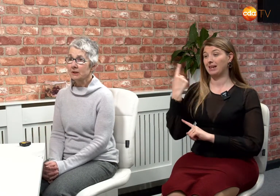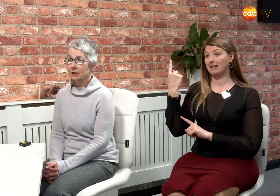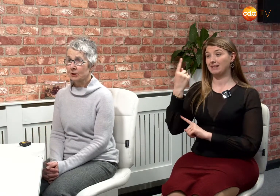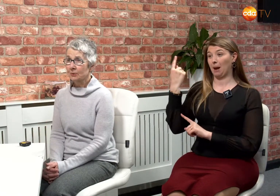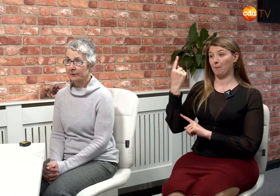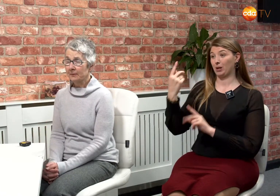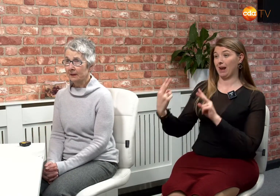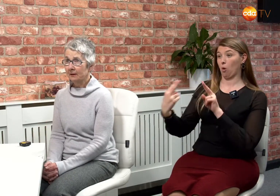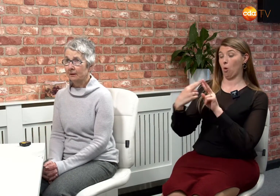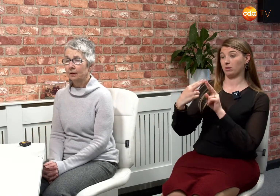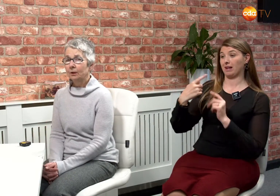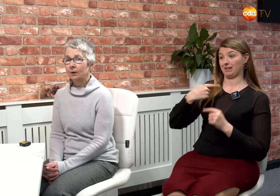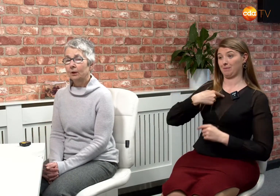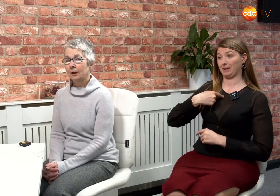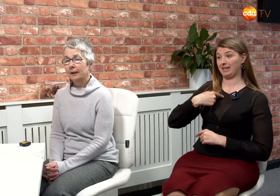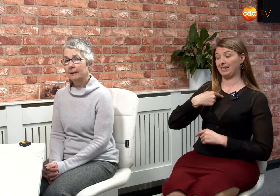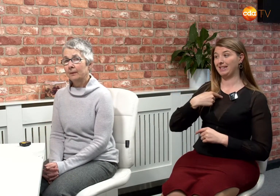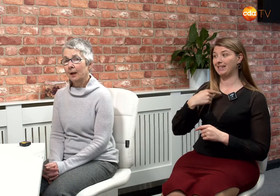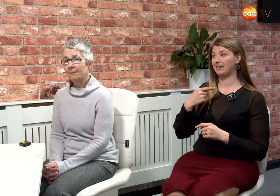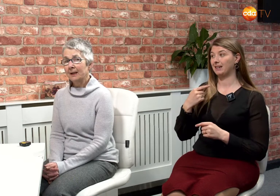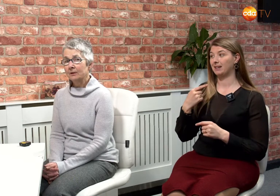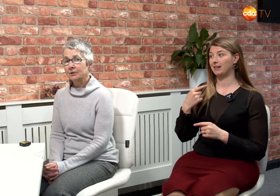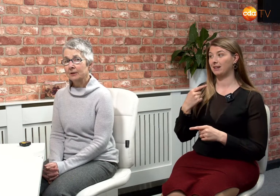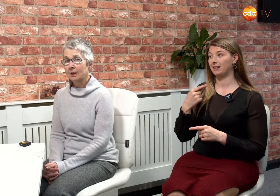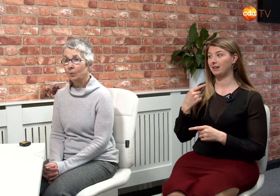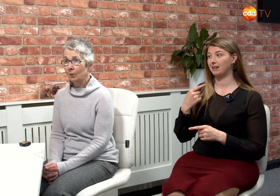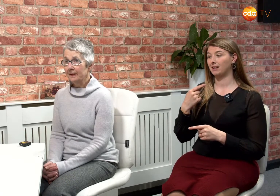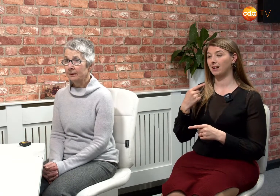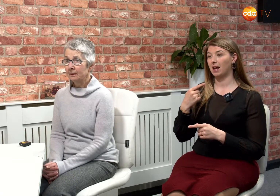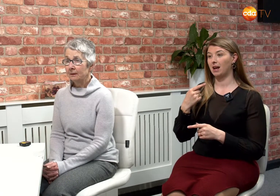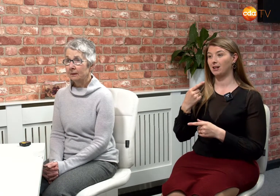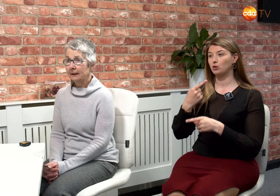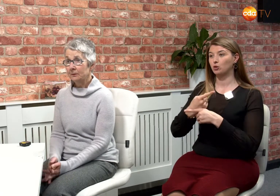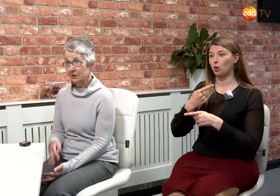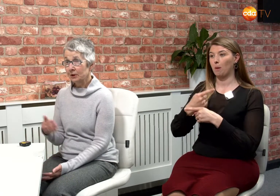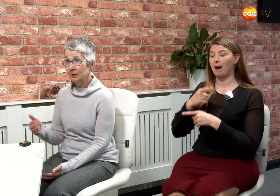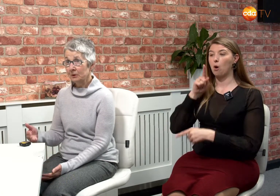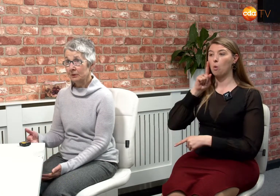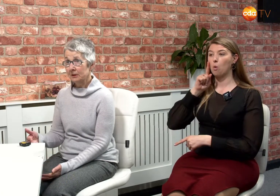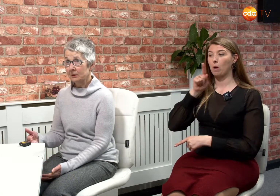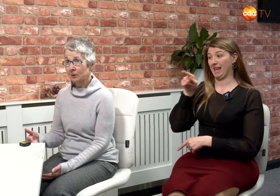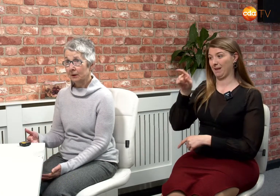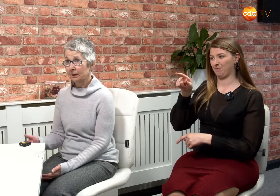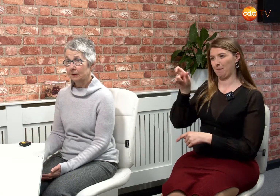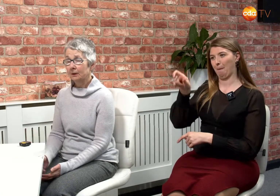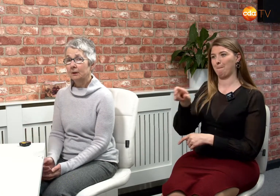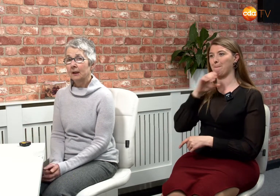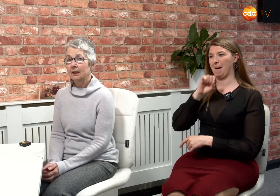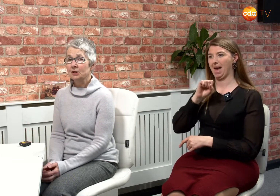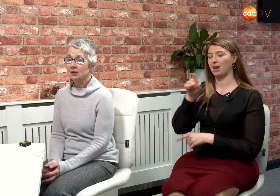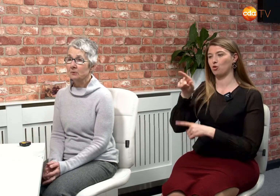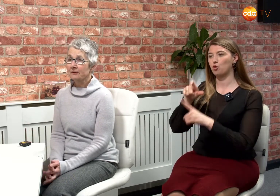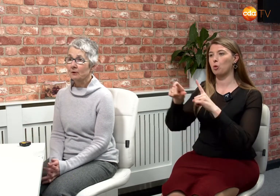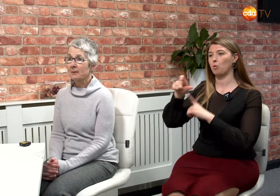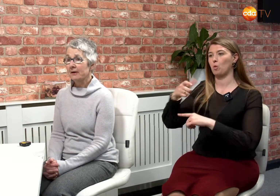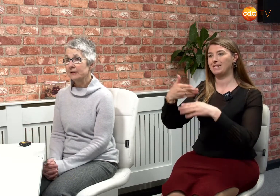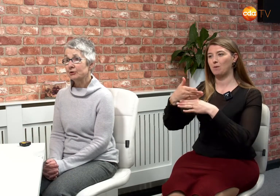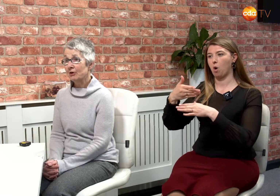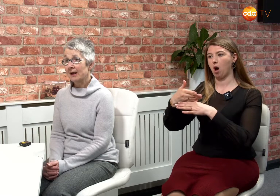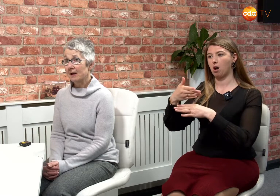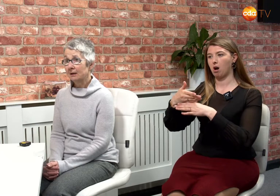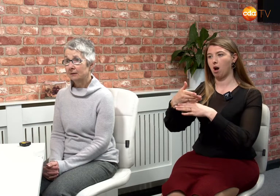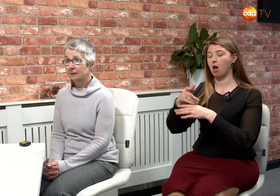somebody got in touch with me about a woman. He was a community worker and she was